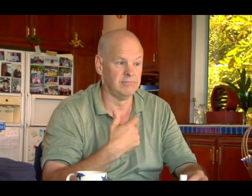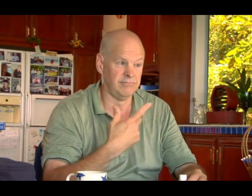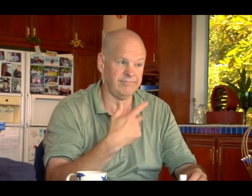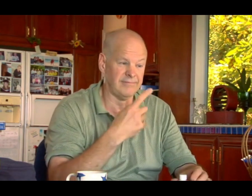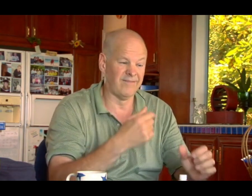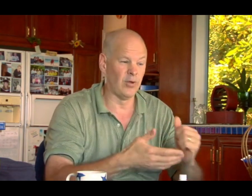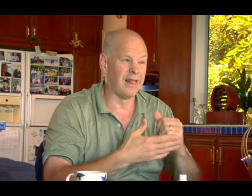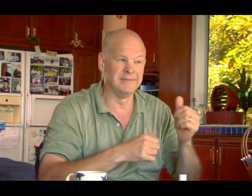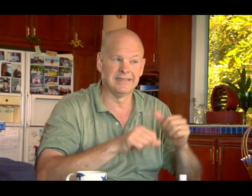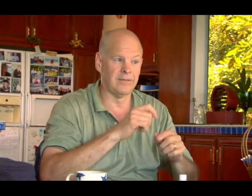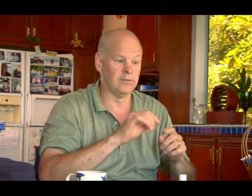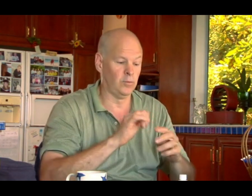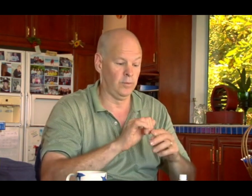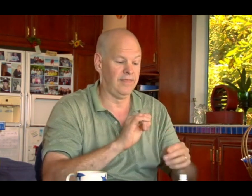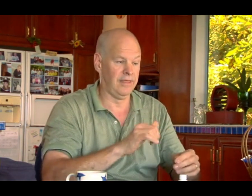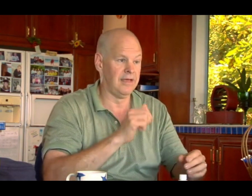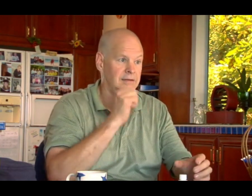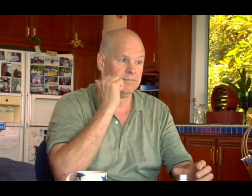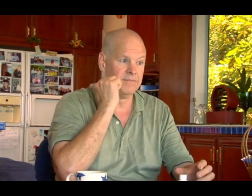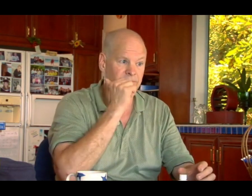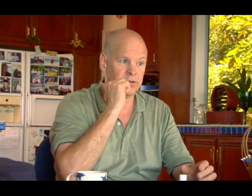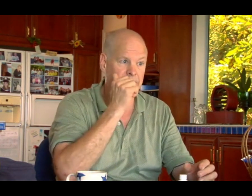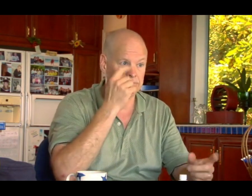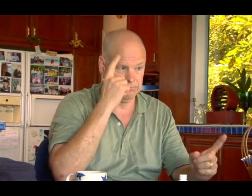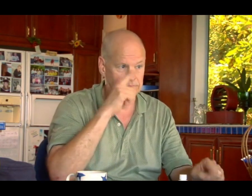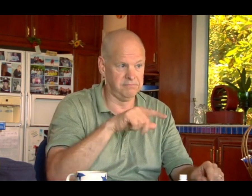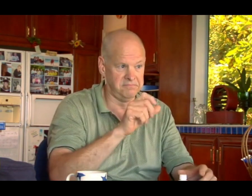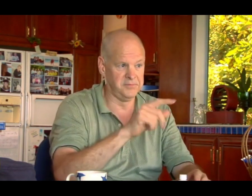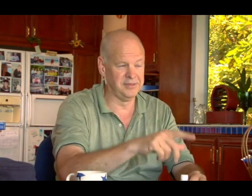Now we have to help remind each other about this every day, okay?